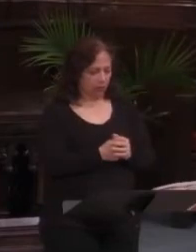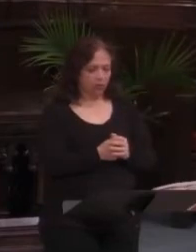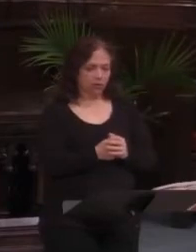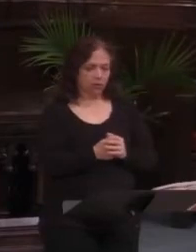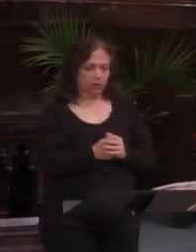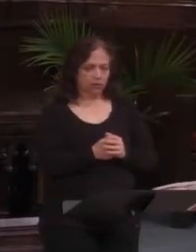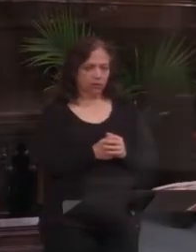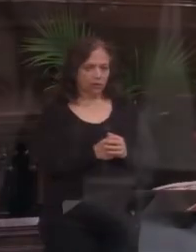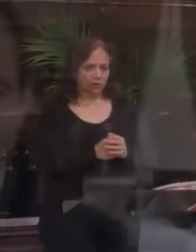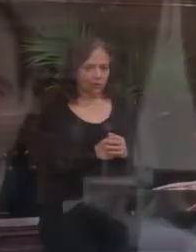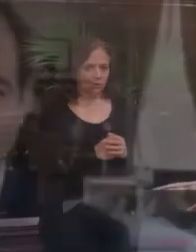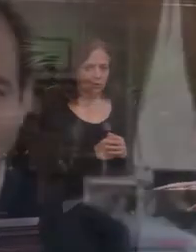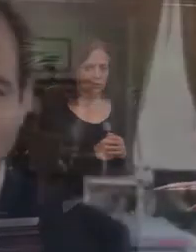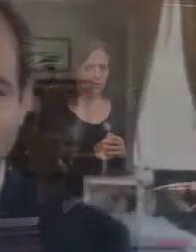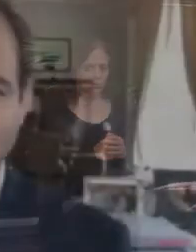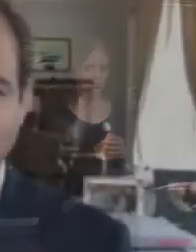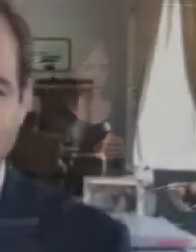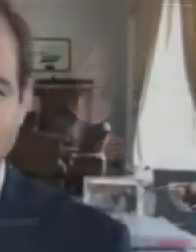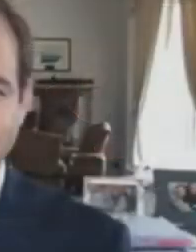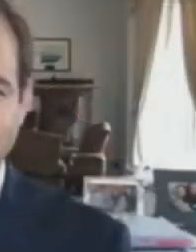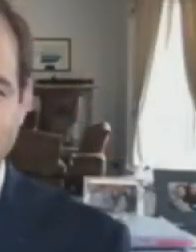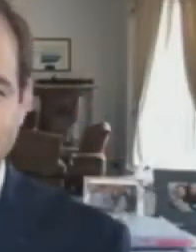from the mayor.